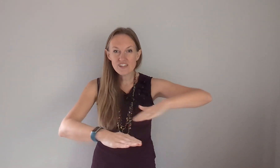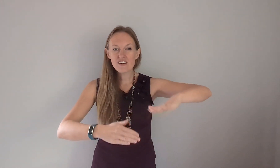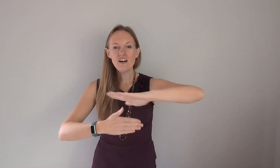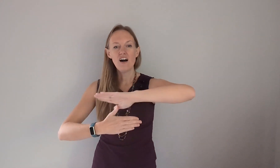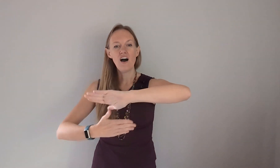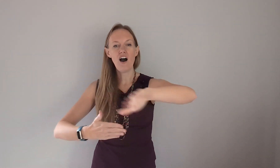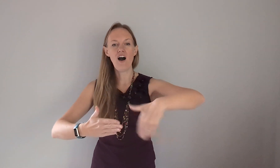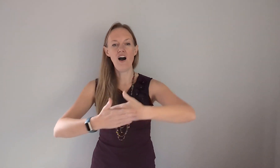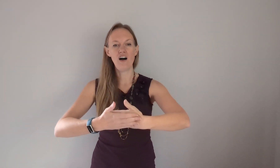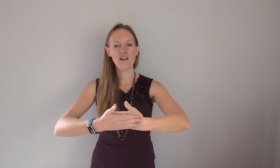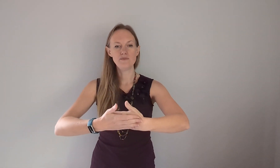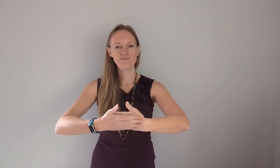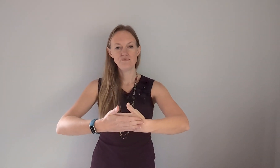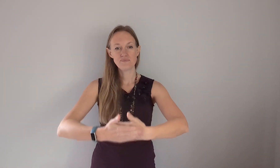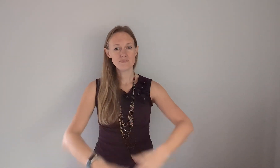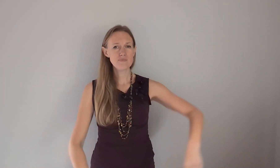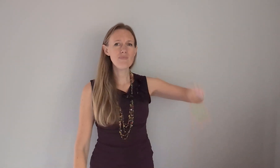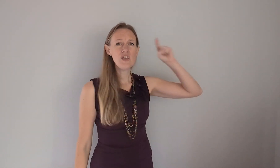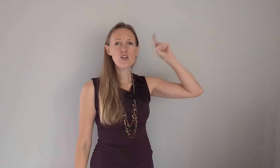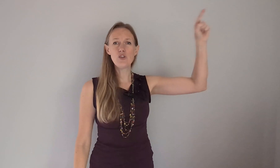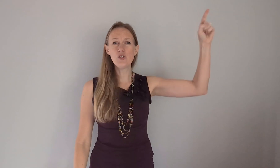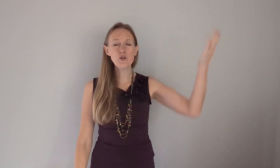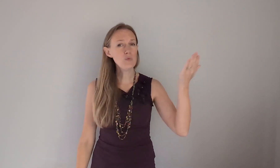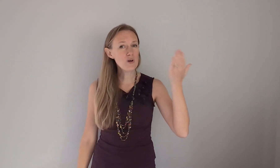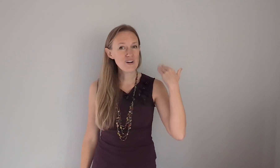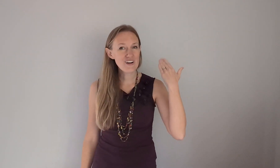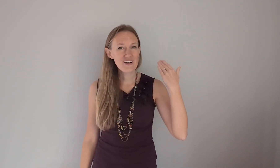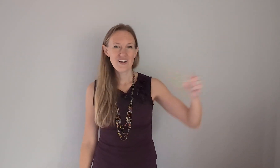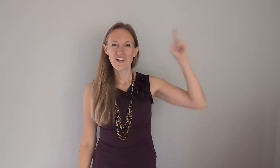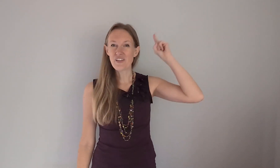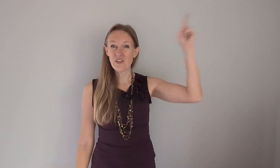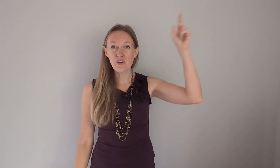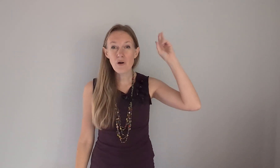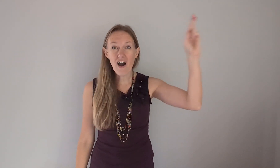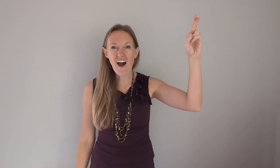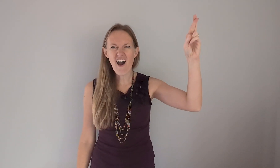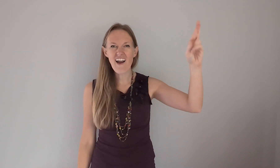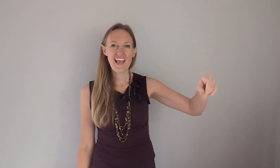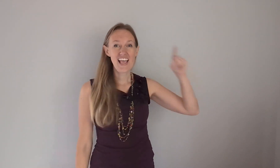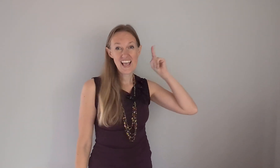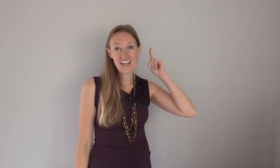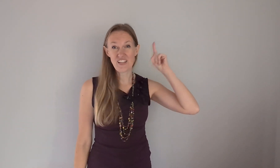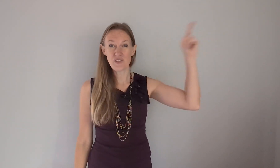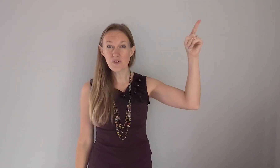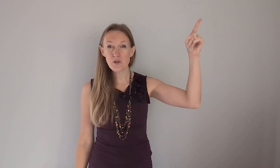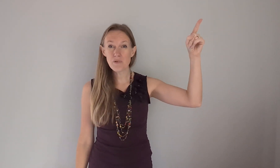over all. You were, you are, and you'll